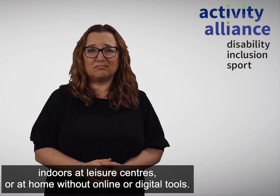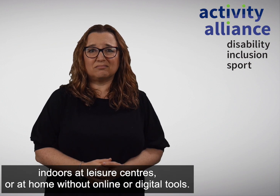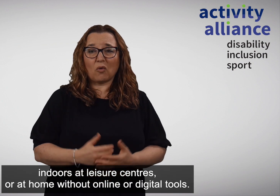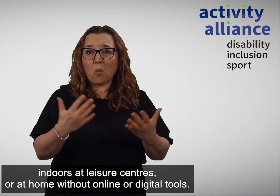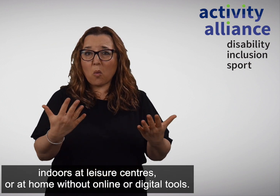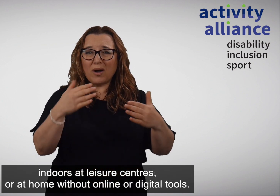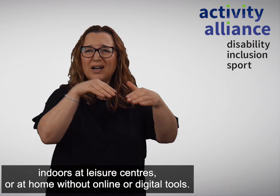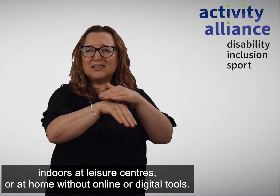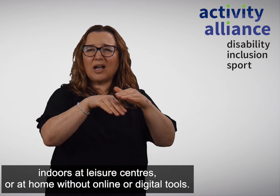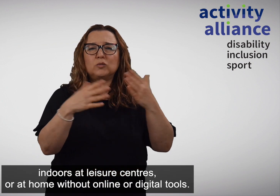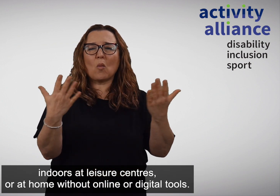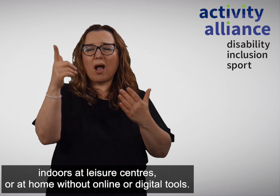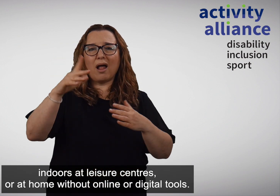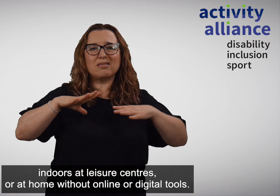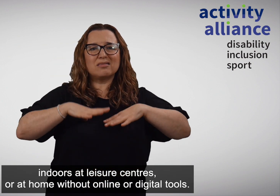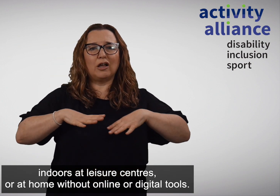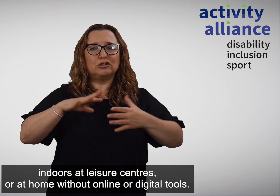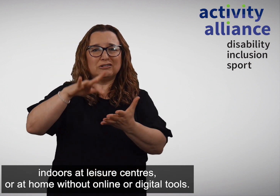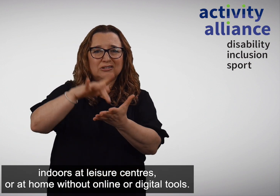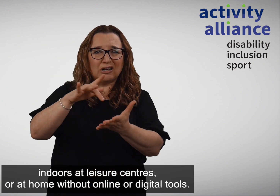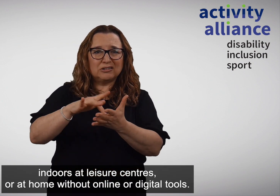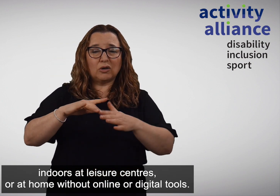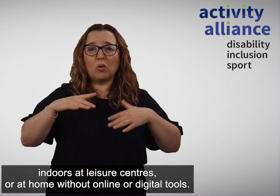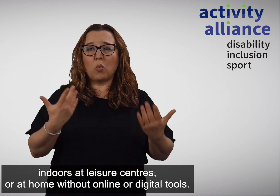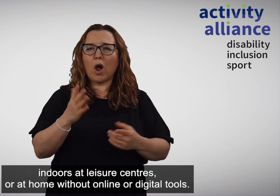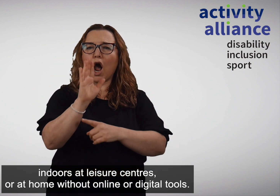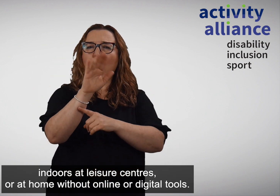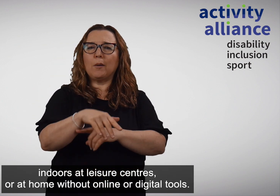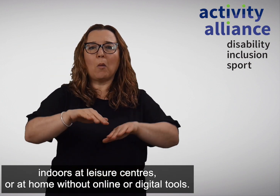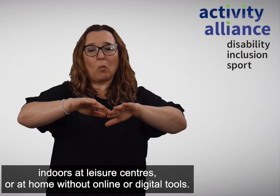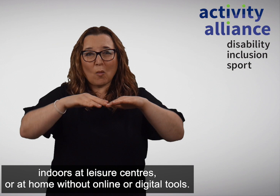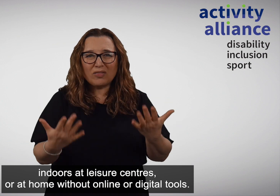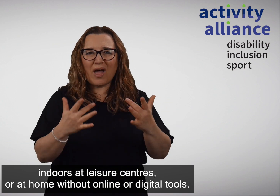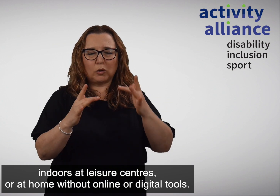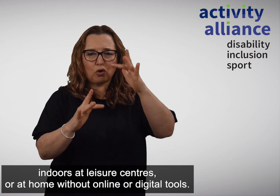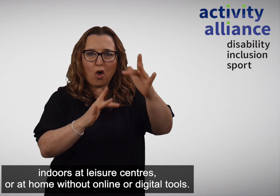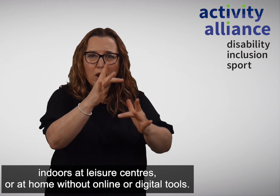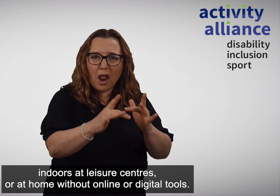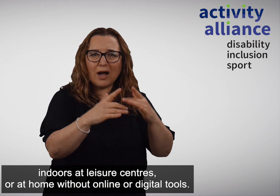at leisure centres, or at home without online or digital tools.